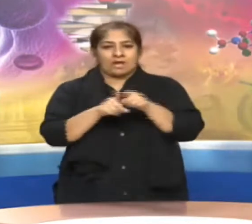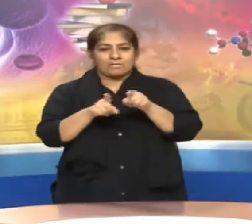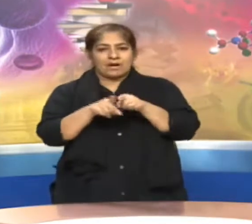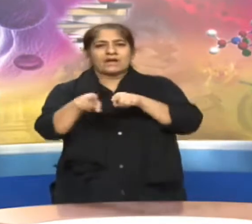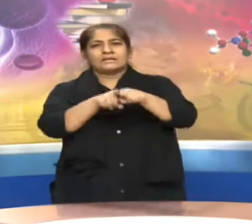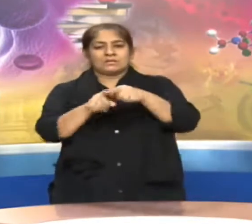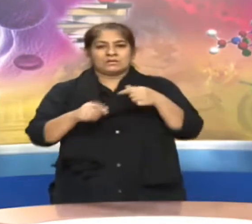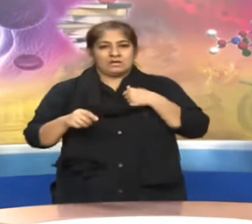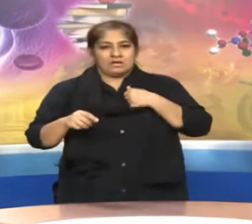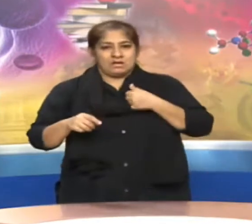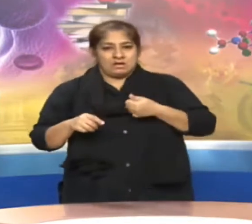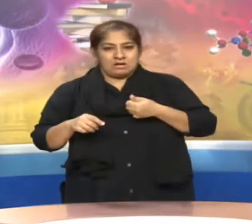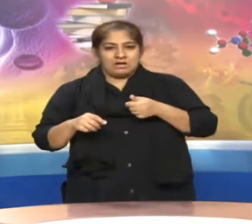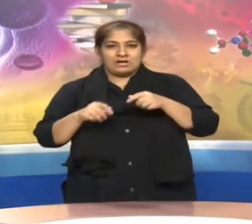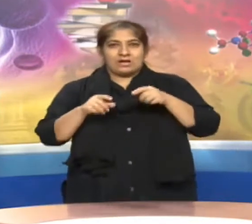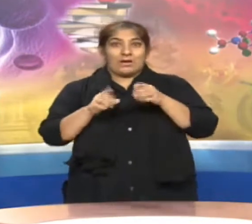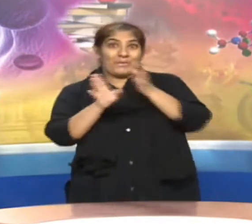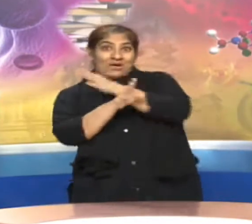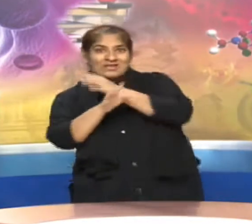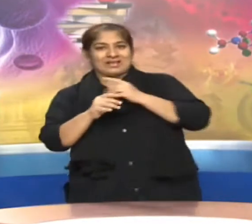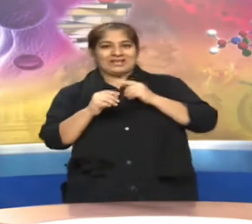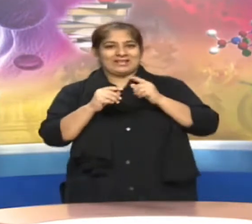And this another type of communication is,